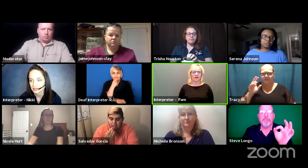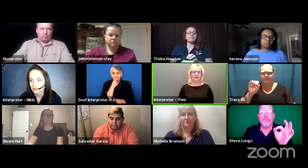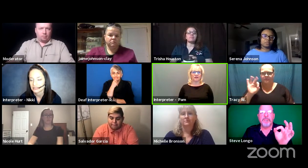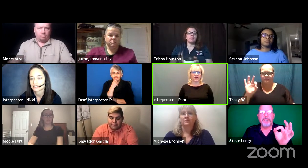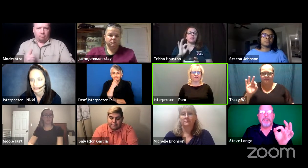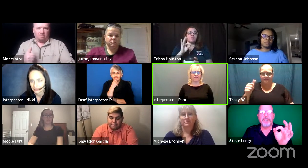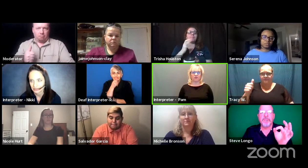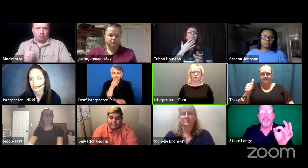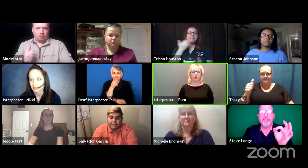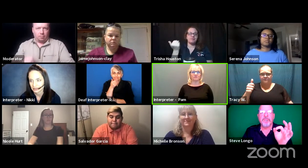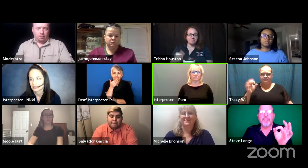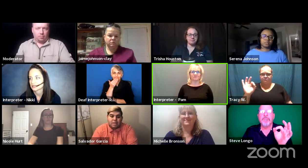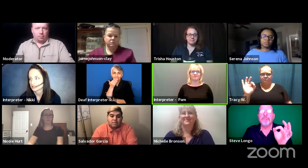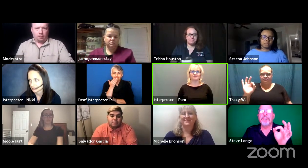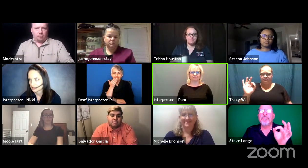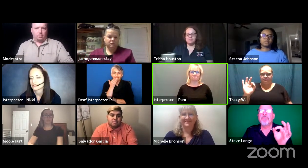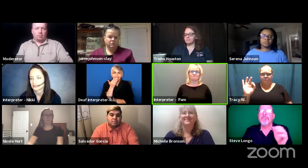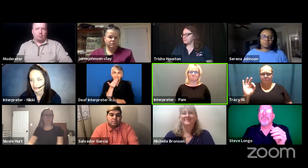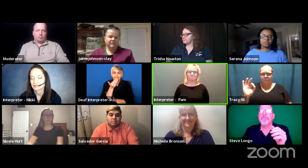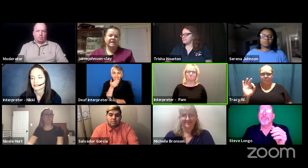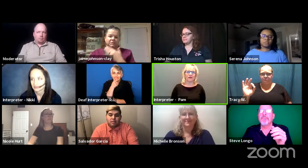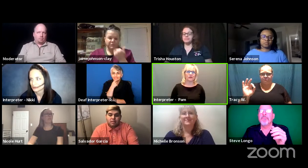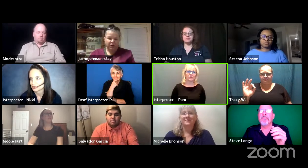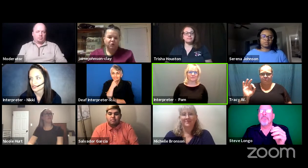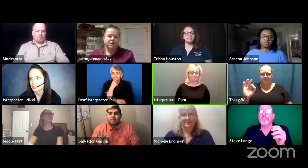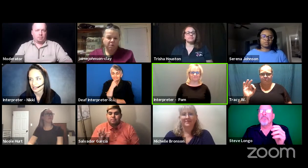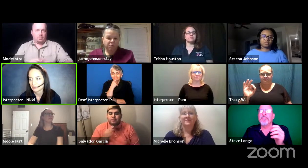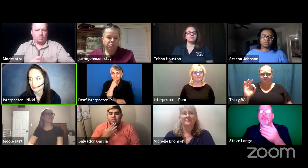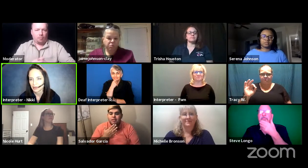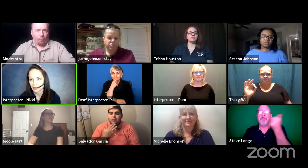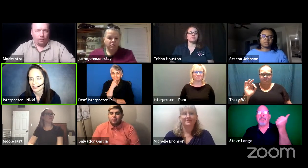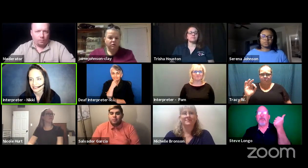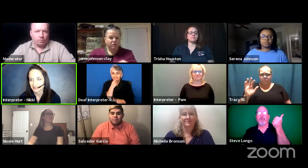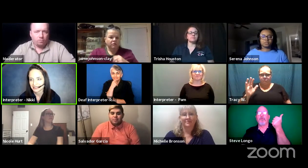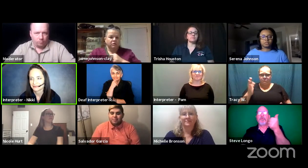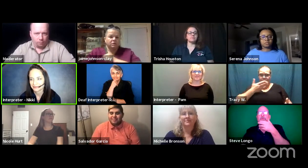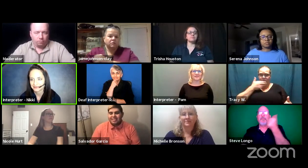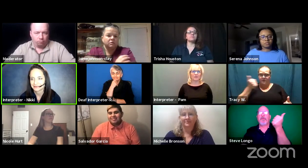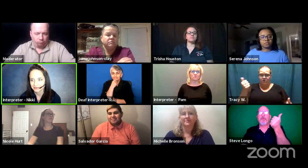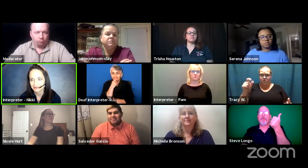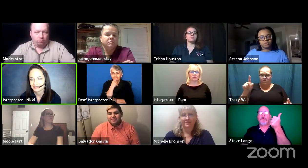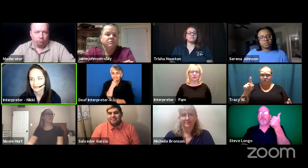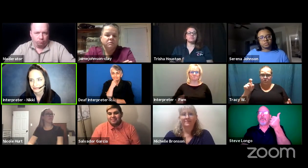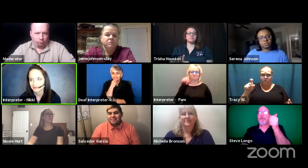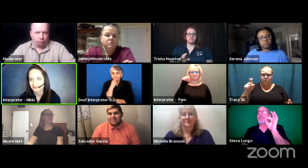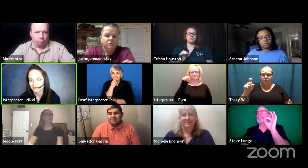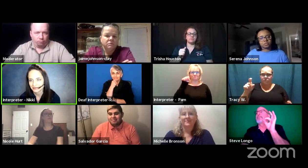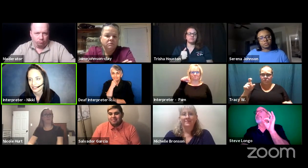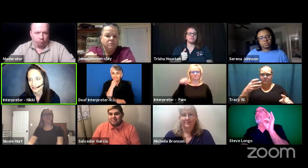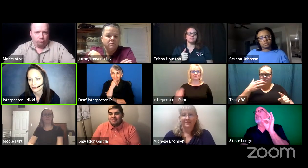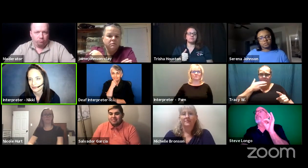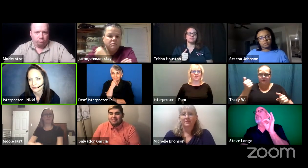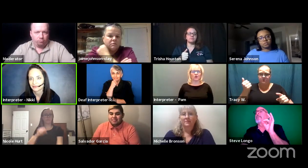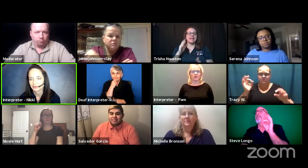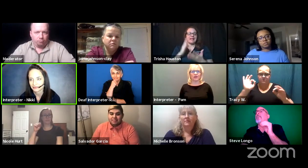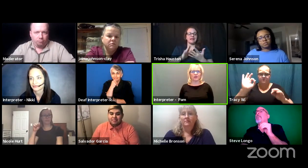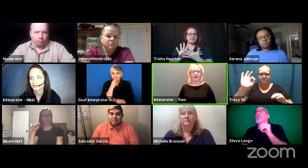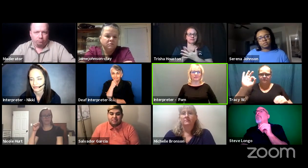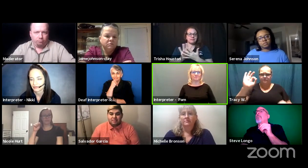I have it turned off. Better. Trisha's saying much better. Yes. Much better. Thank you. Okay, great.